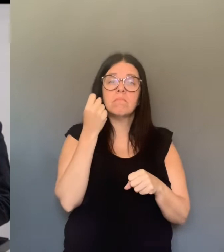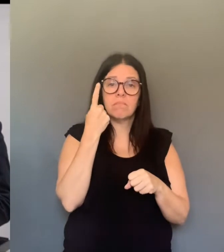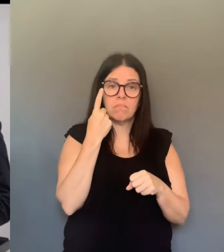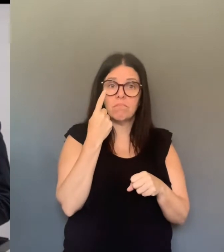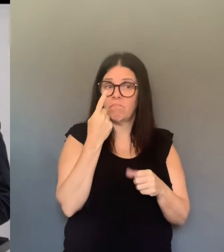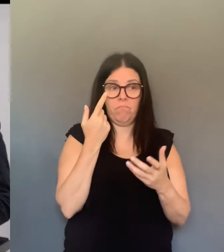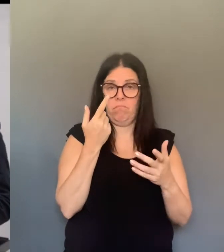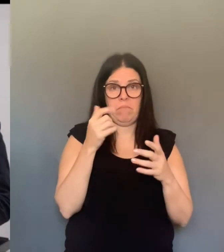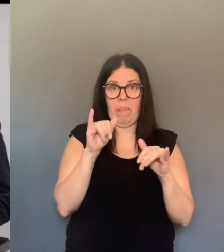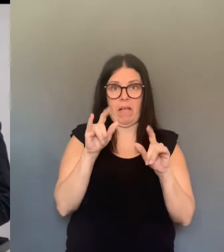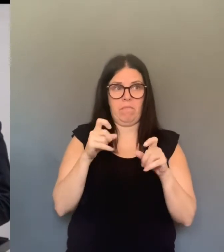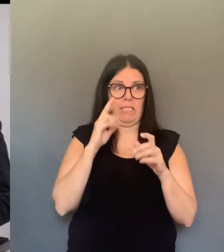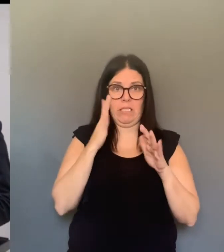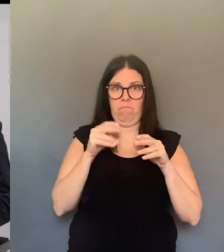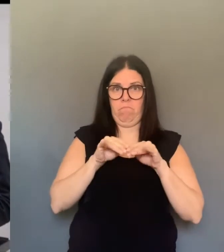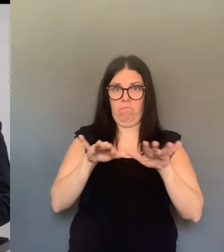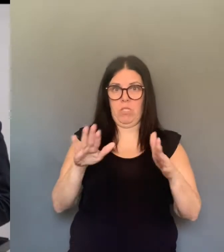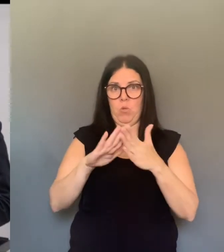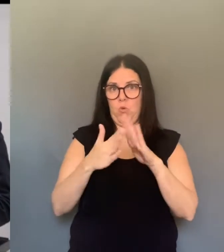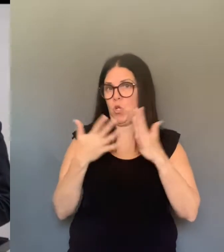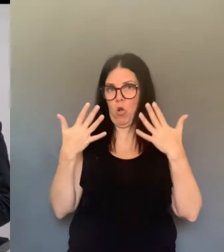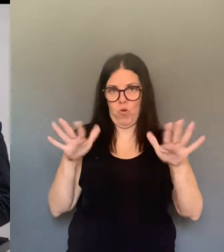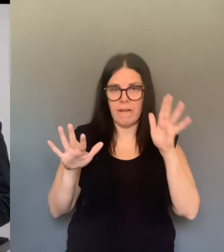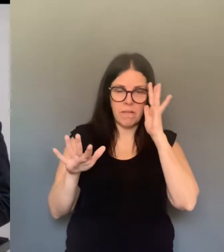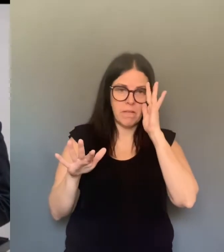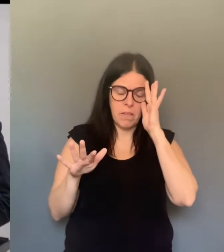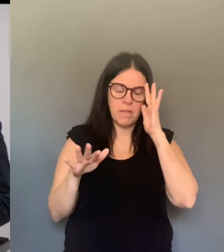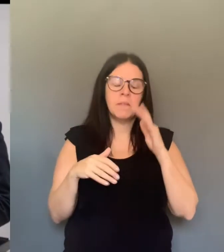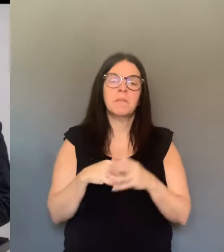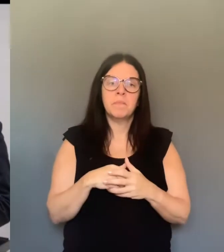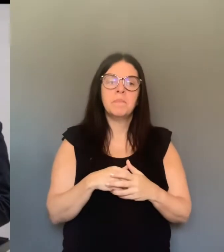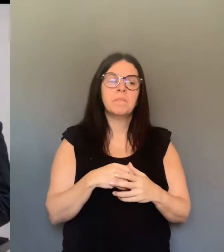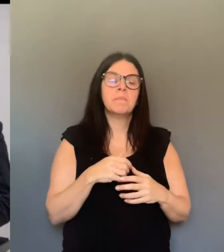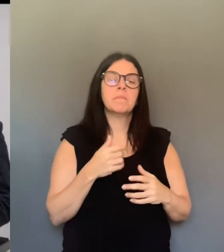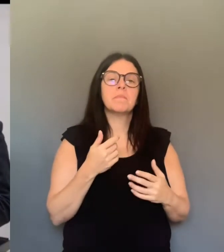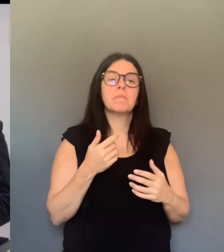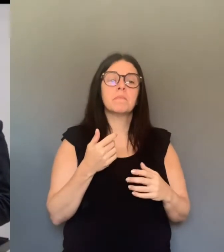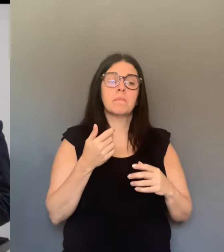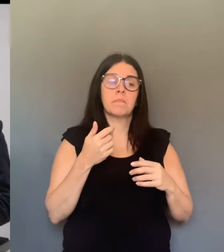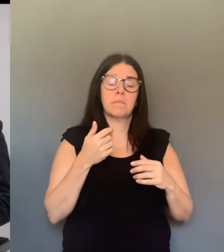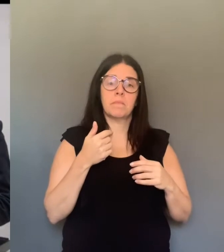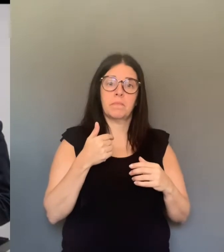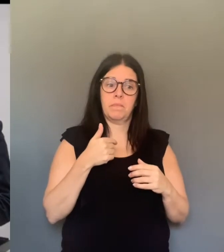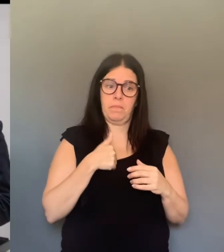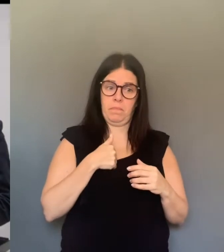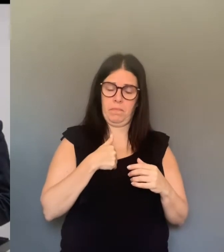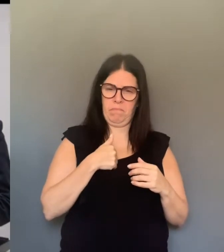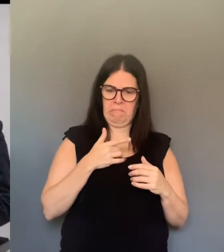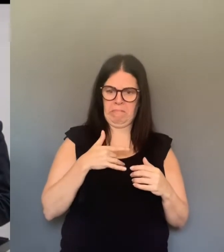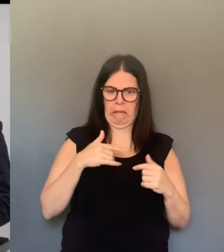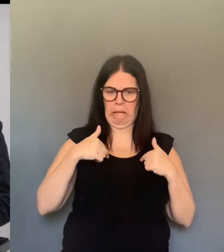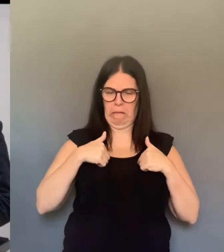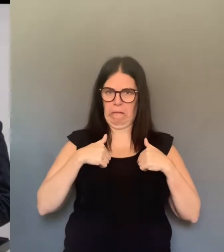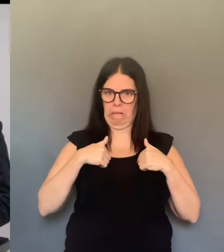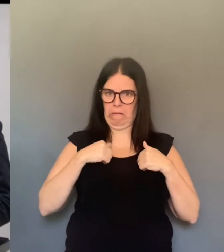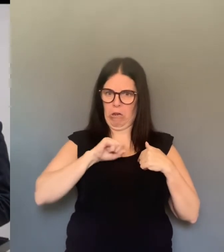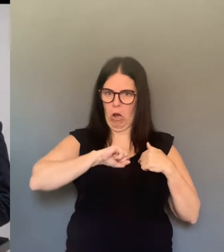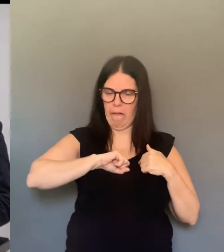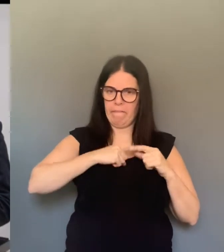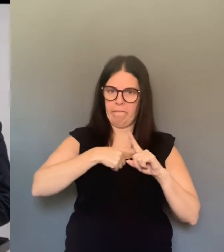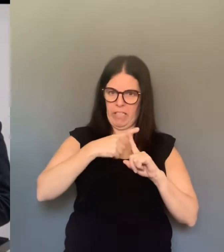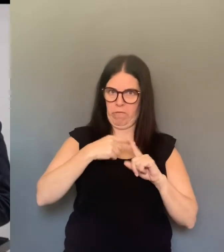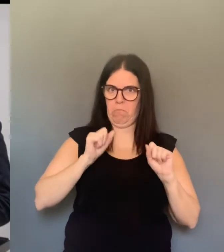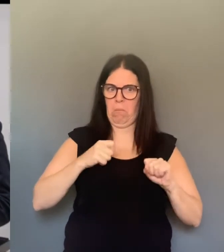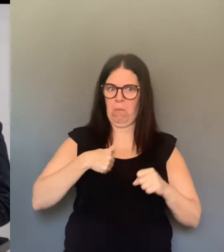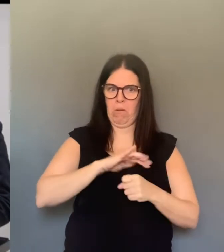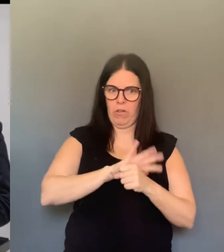thinks that you have COVID-19, please contact your healthcare provider for a telemedicine assessment. Our primary care group colleagues have really worked hard to